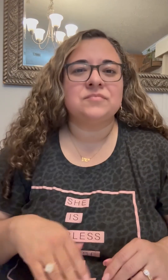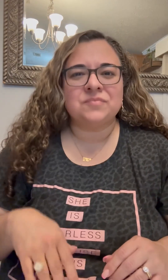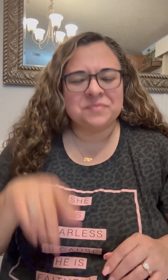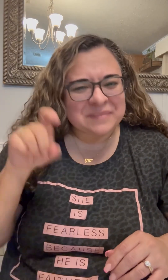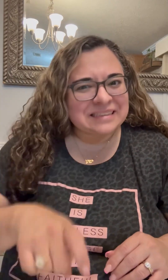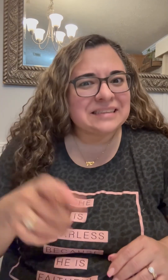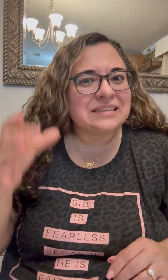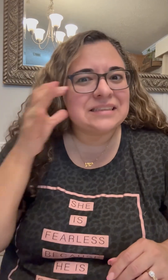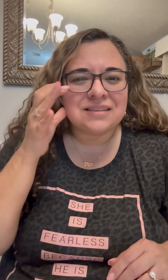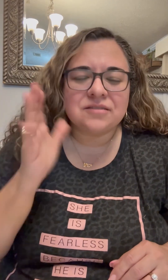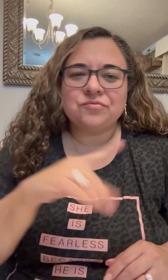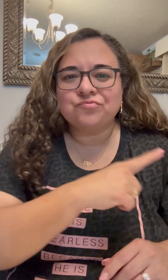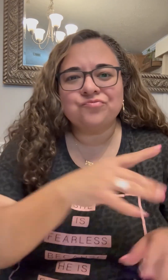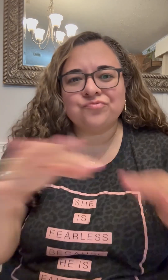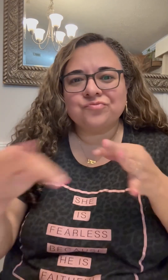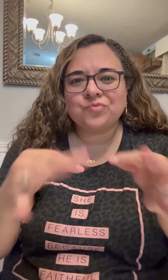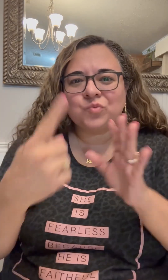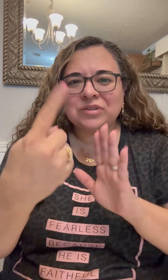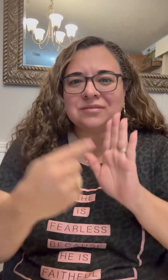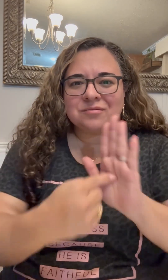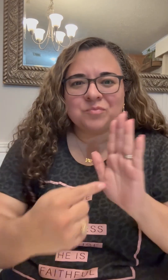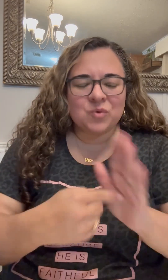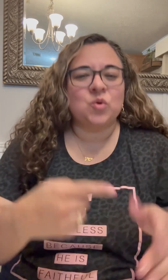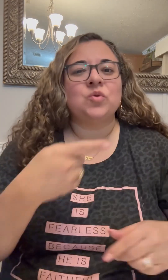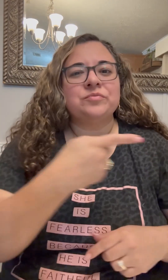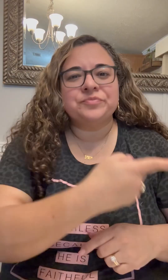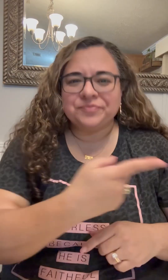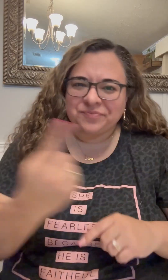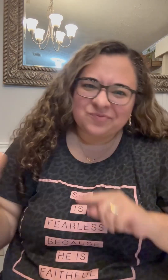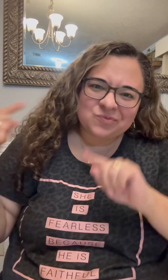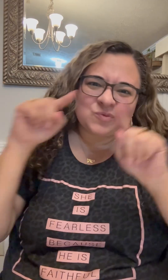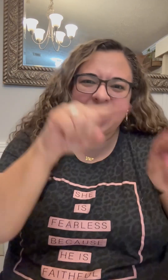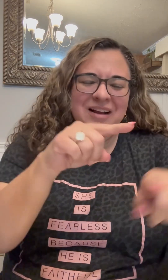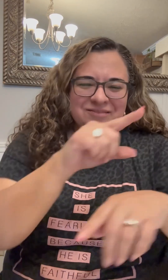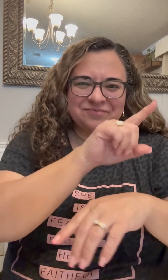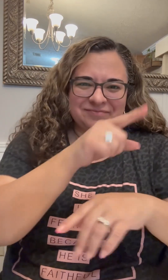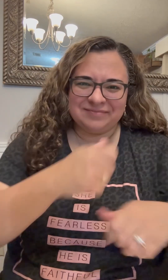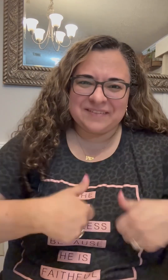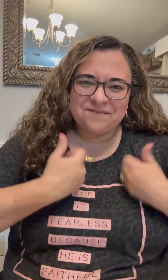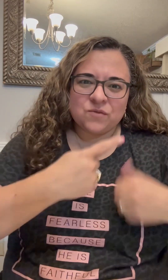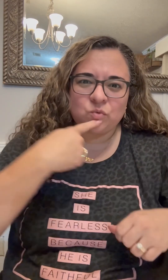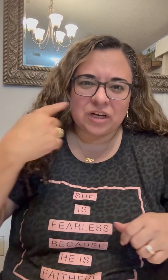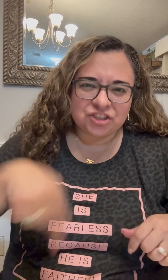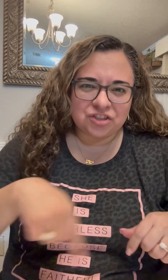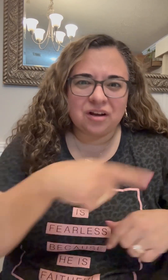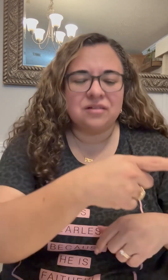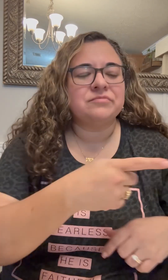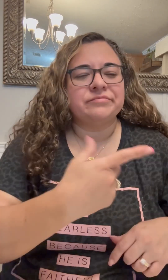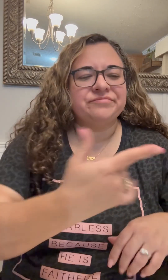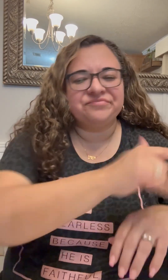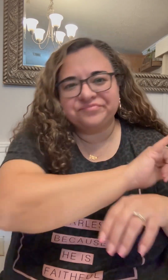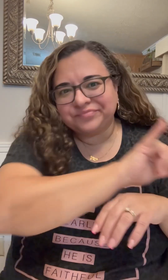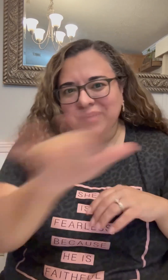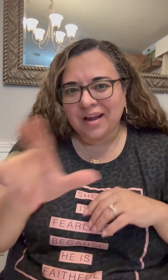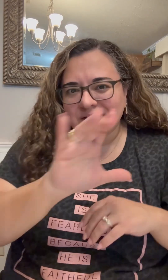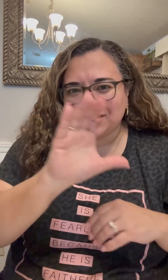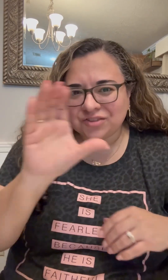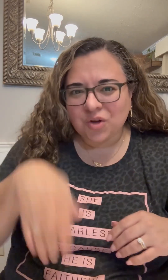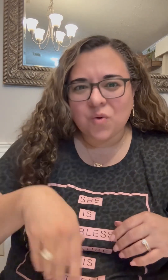nudge, you have to listen. And so he gave a couple of examples. So he lives in Russia, and so he had